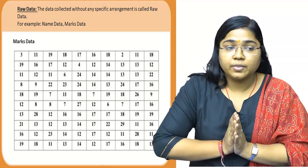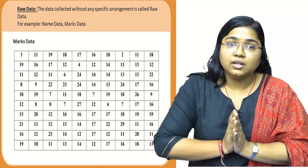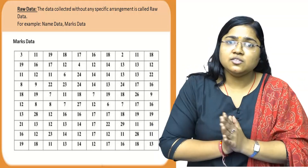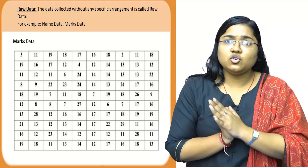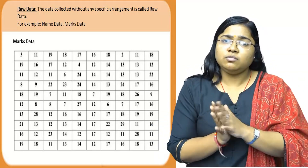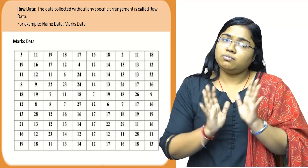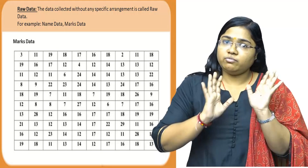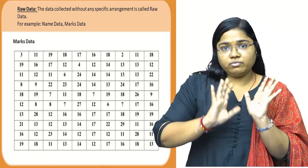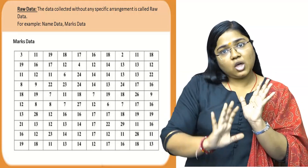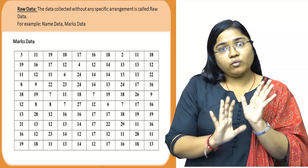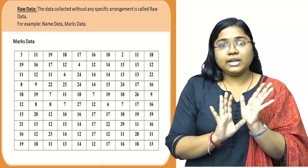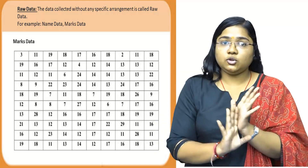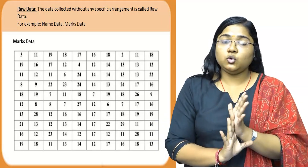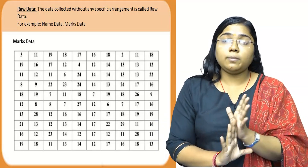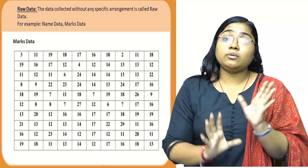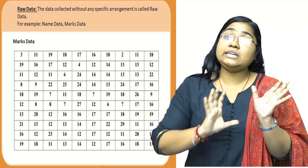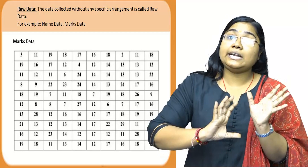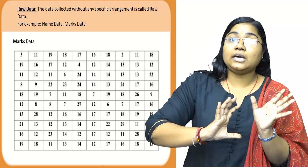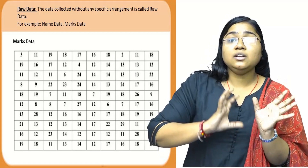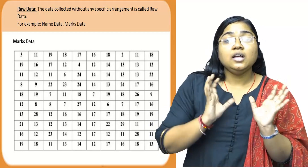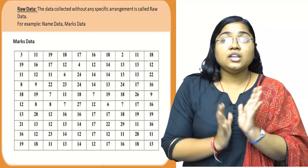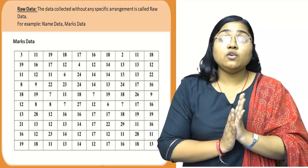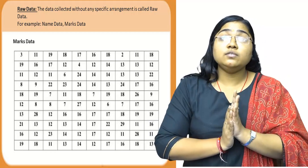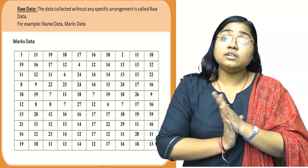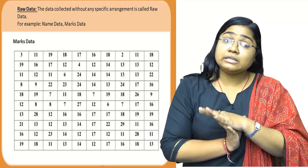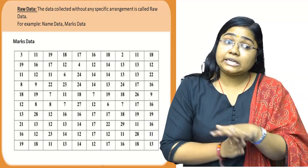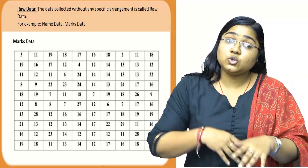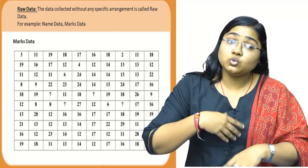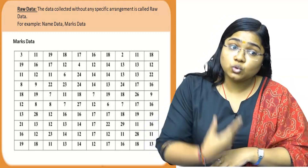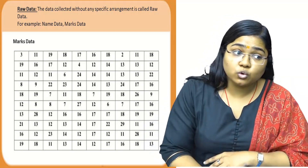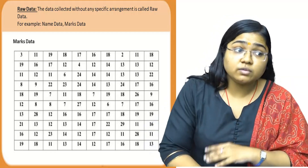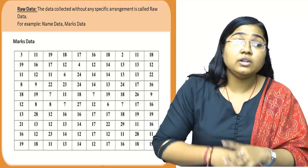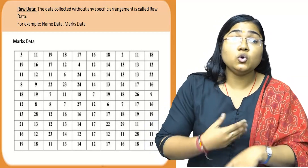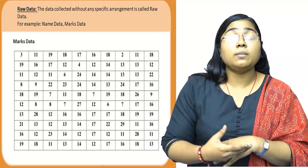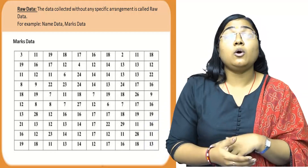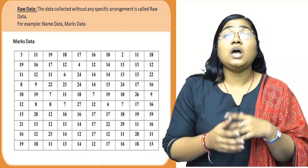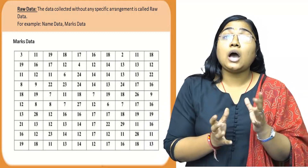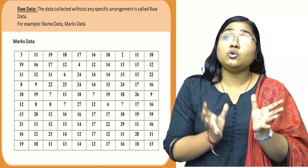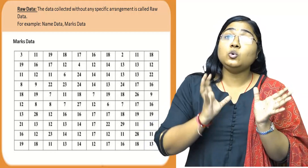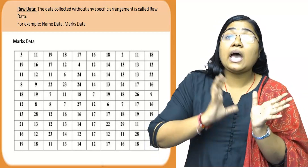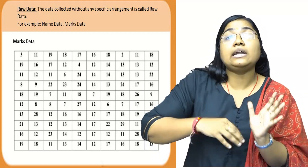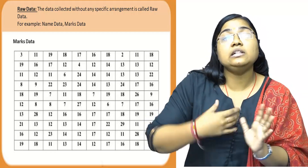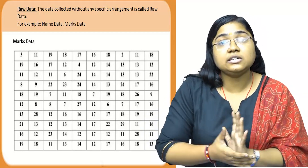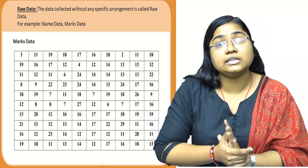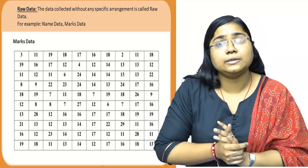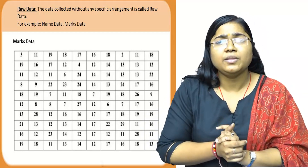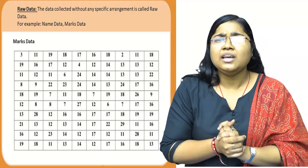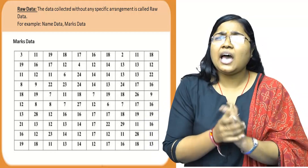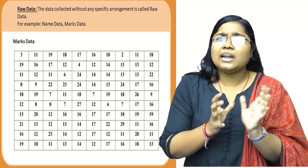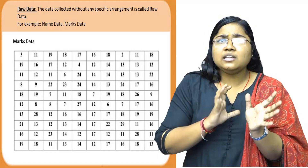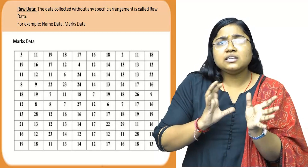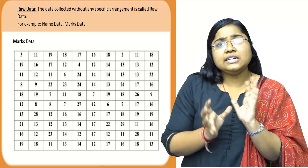data. So now we get to know about the data. Now we will know about how to handle the